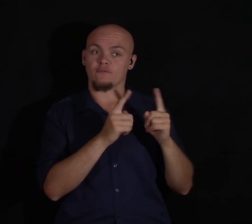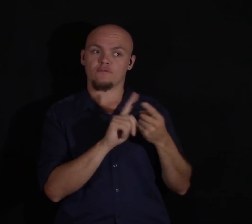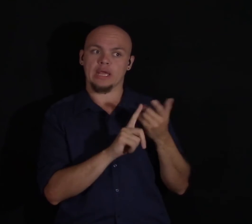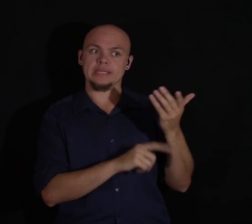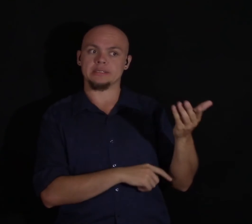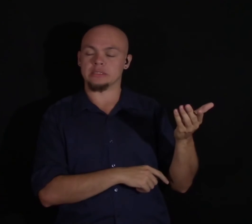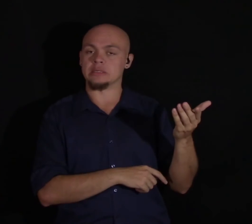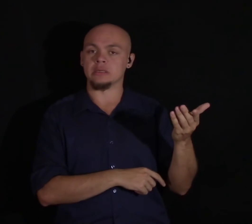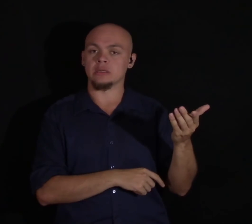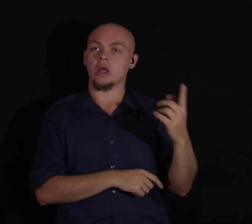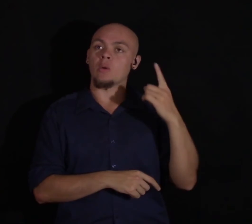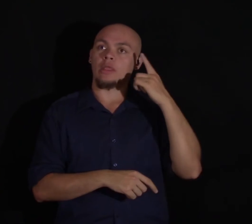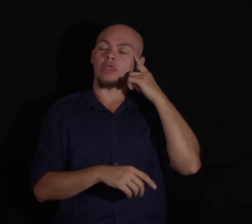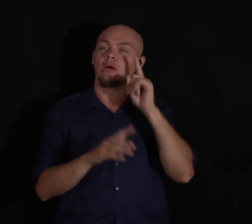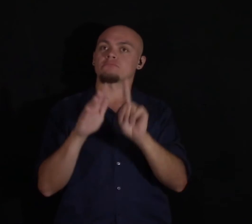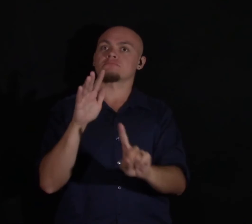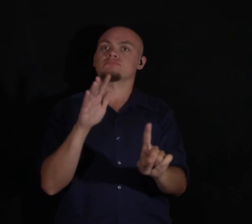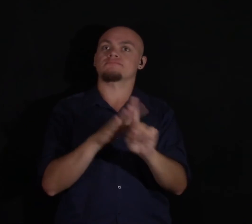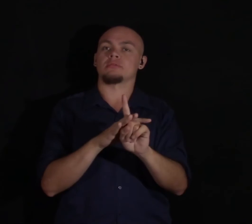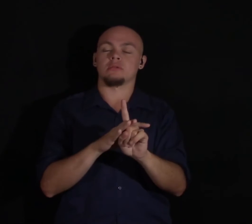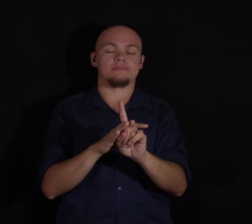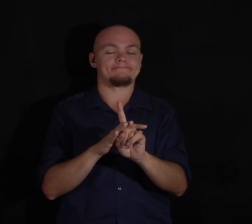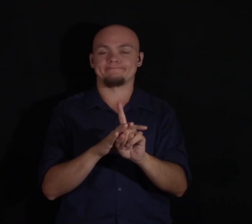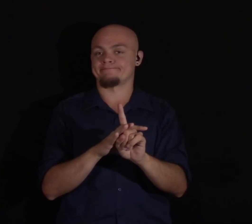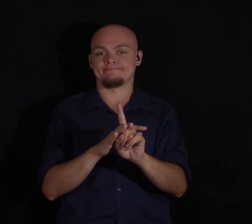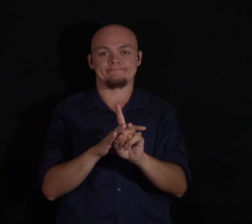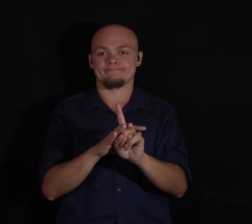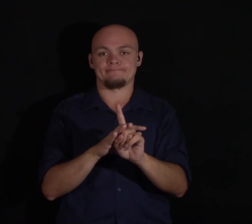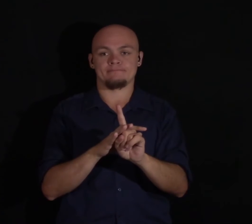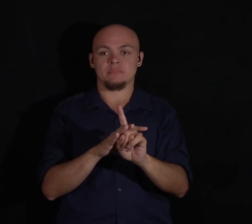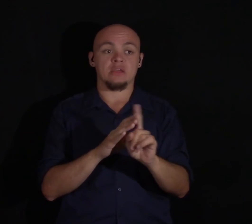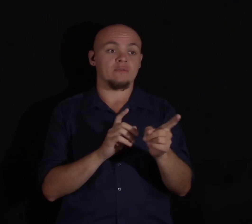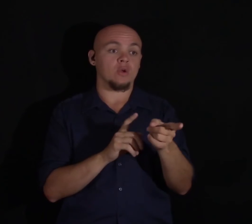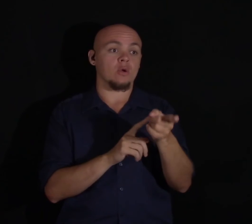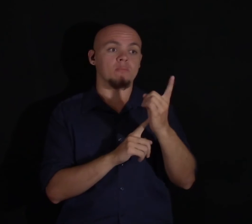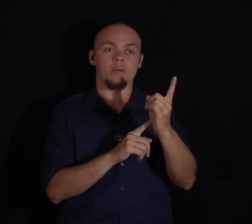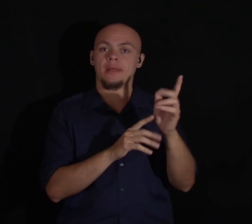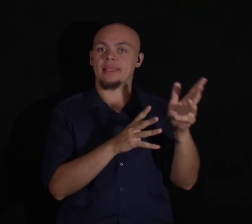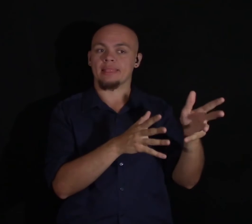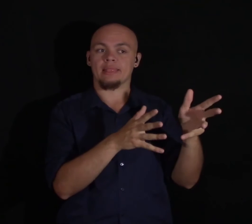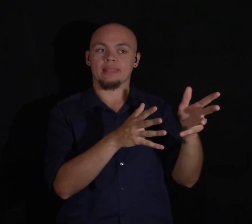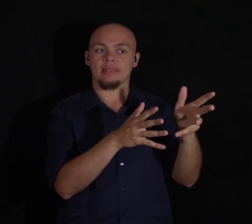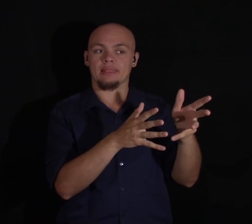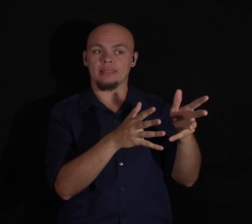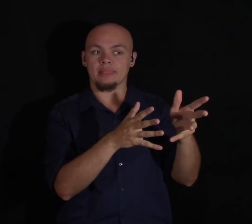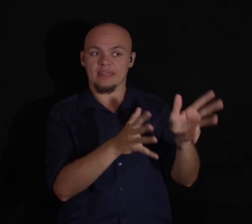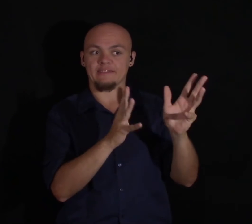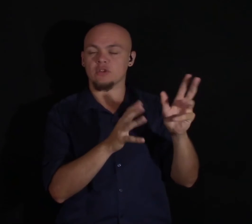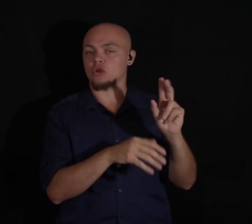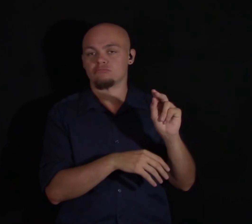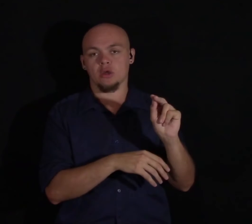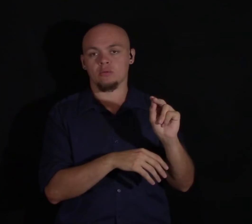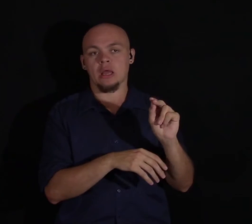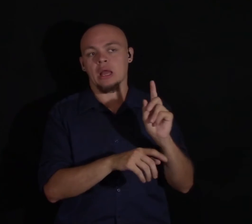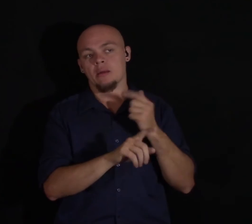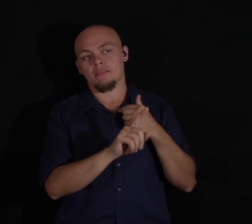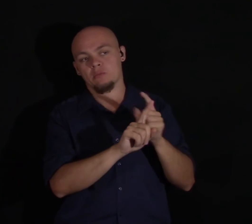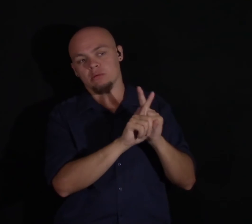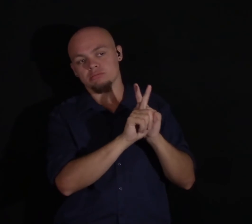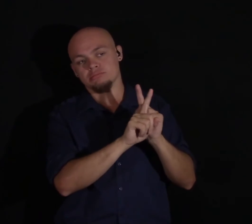thoughts possessed me, I would not quit Henry for a moment, but followed him as his shadow to protect him from the fancied rage of